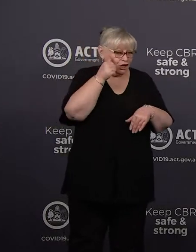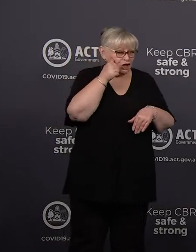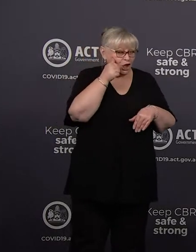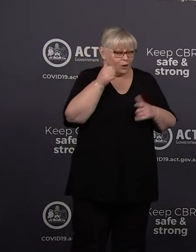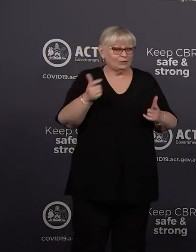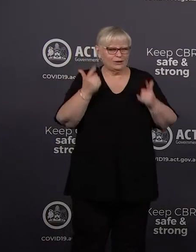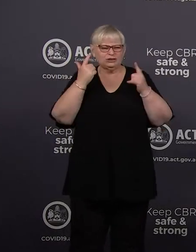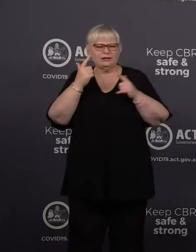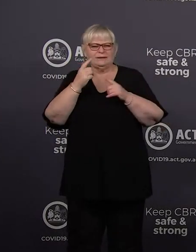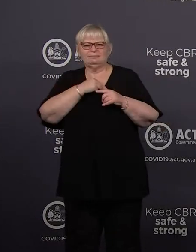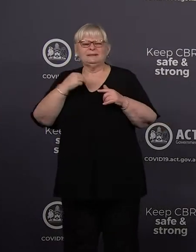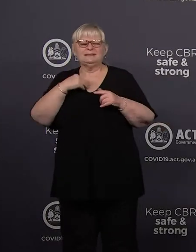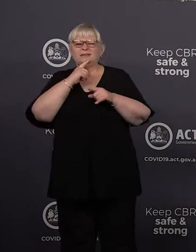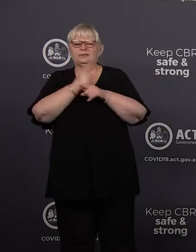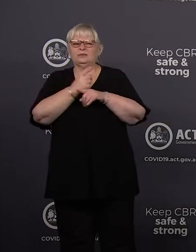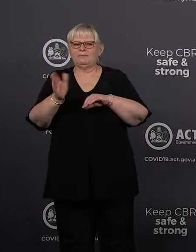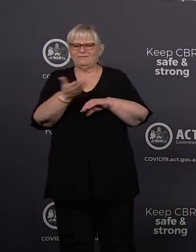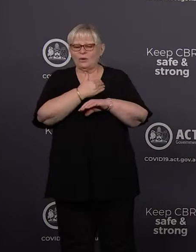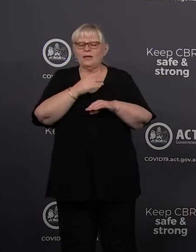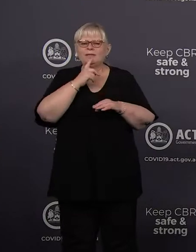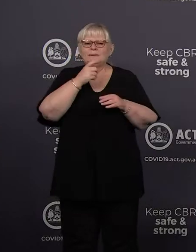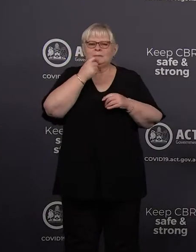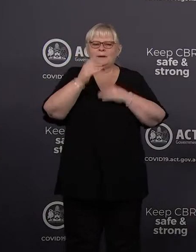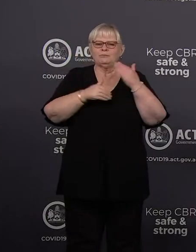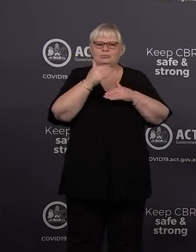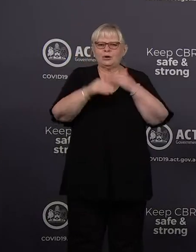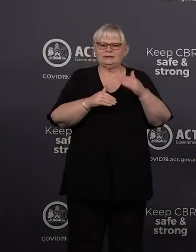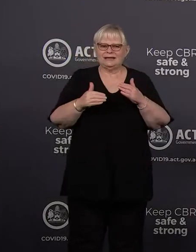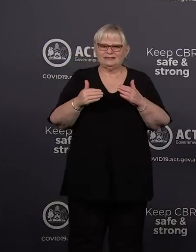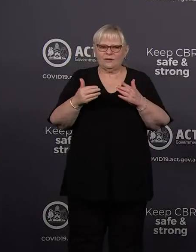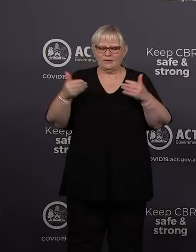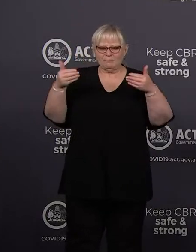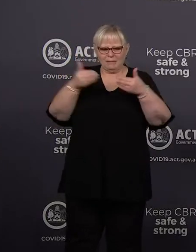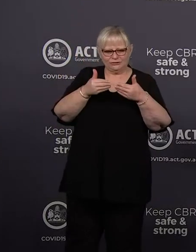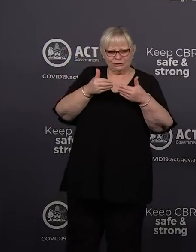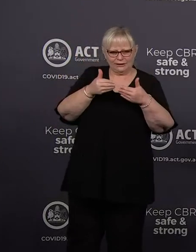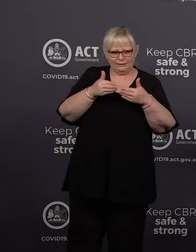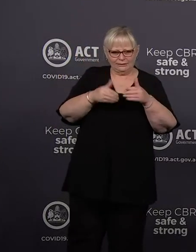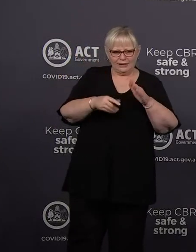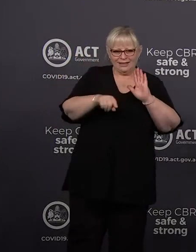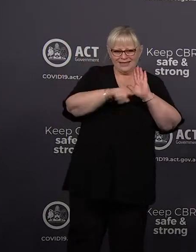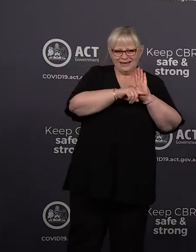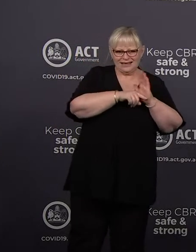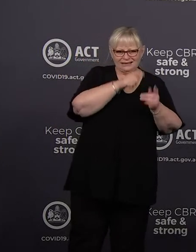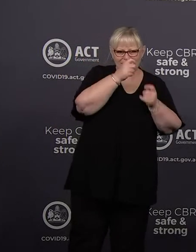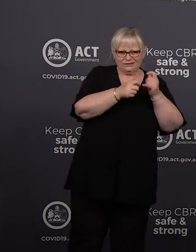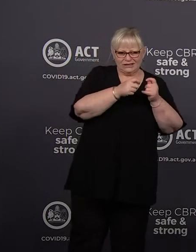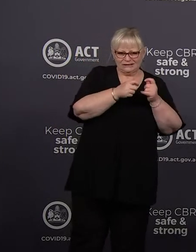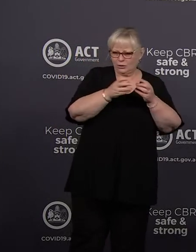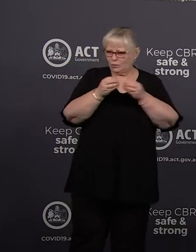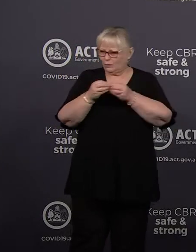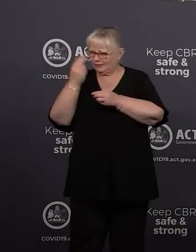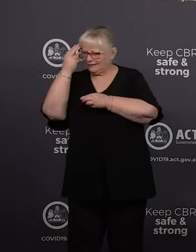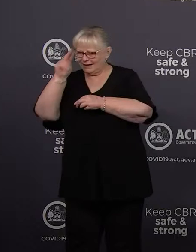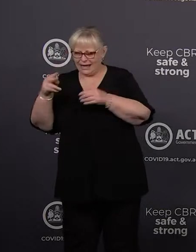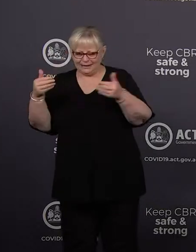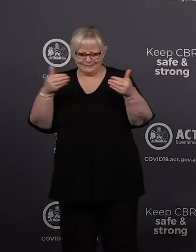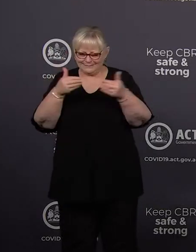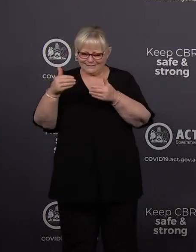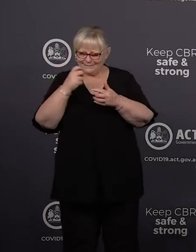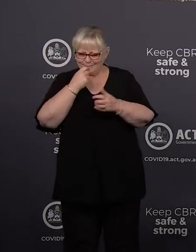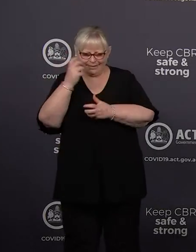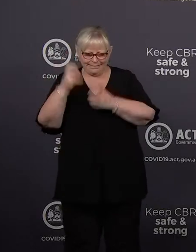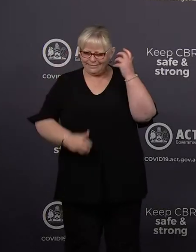the Chief Minister in the process of matching up those negative test results with people's records in